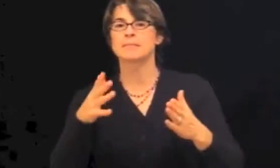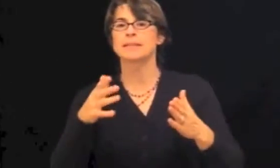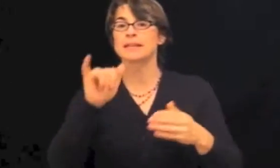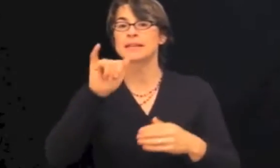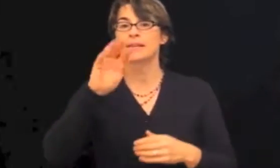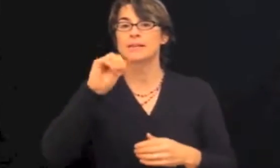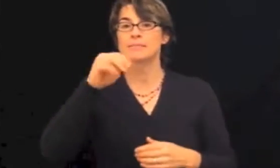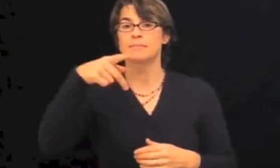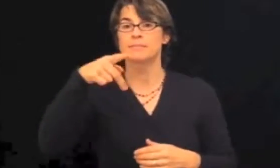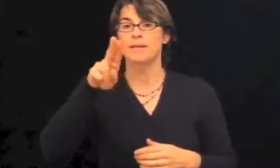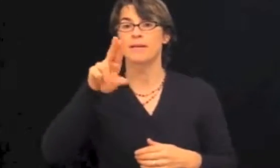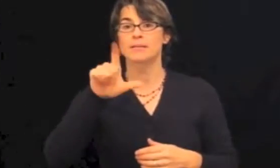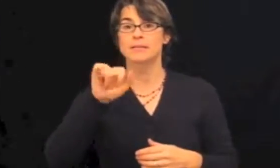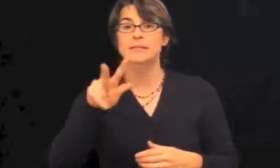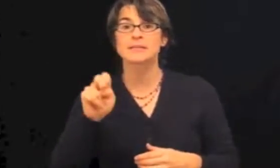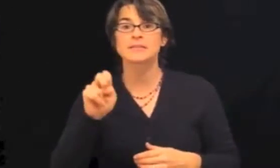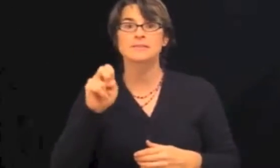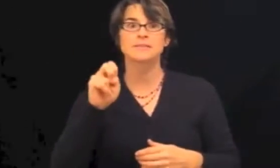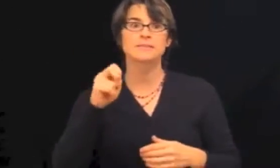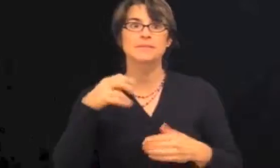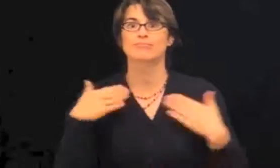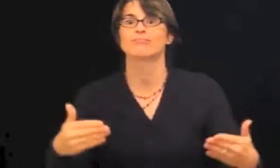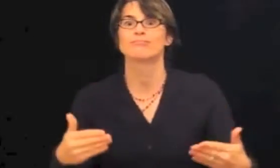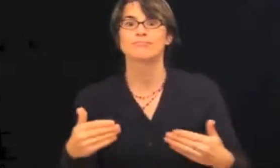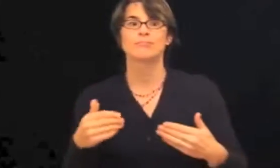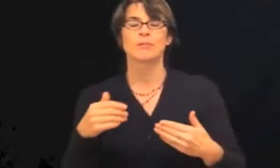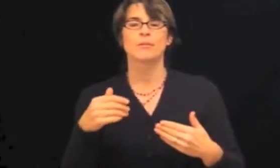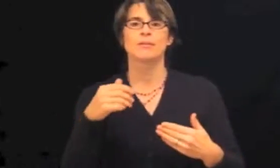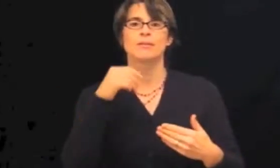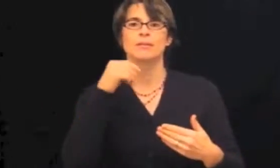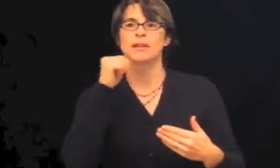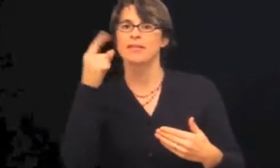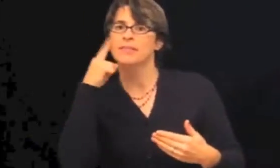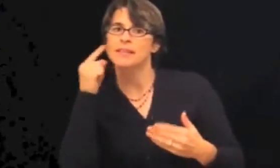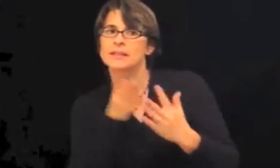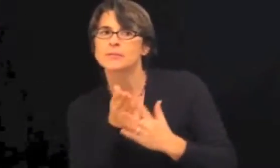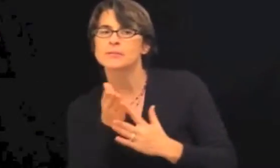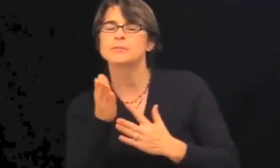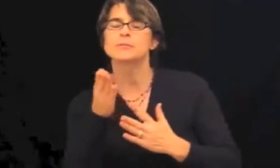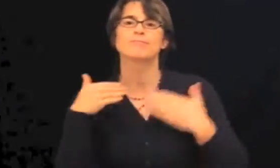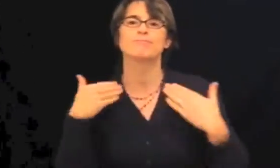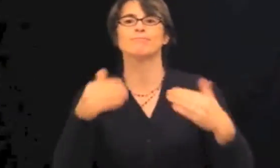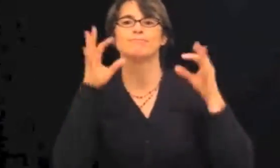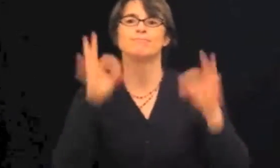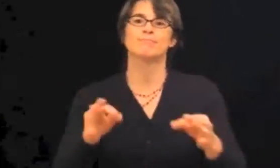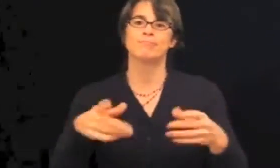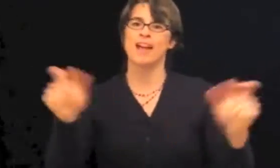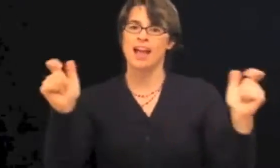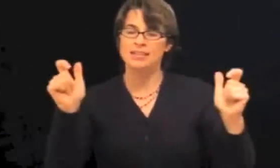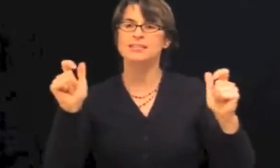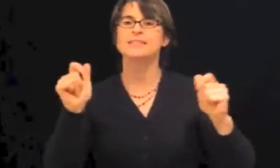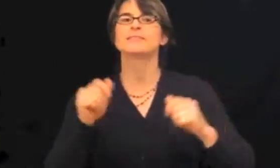but